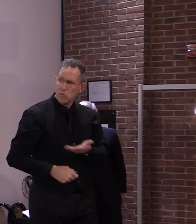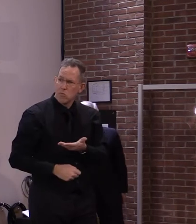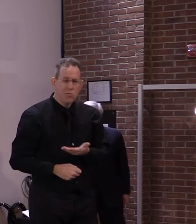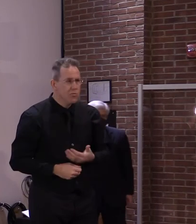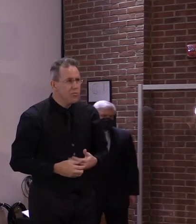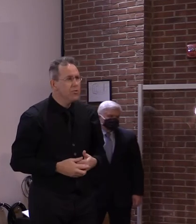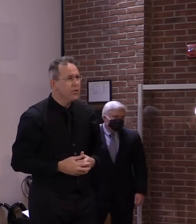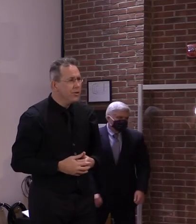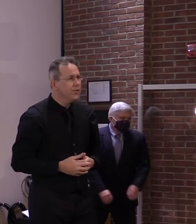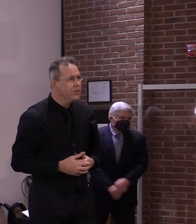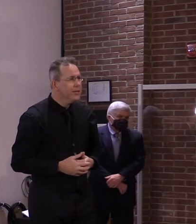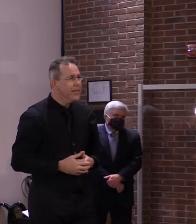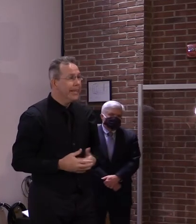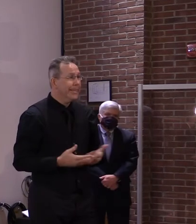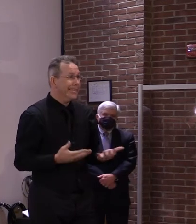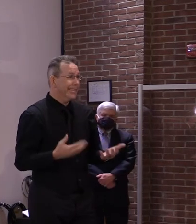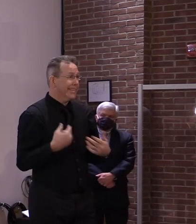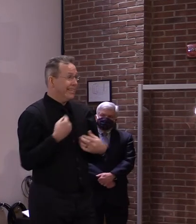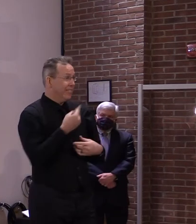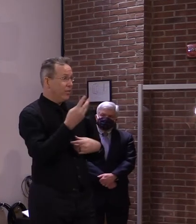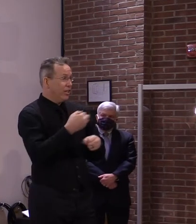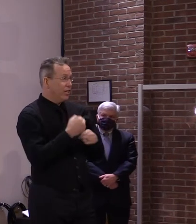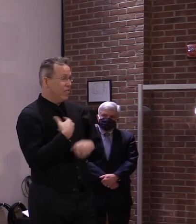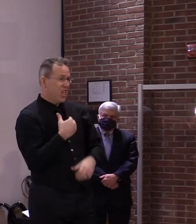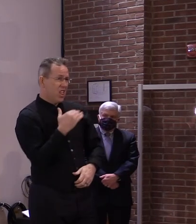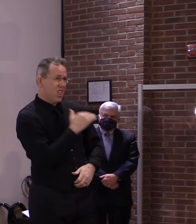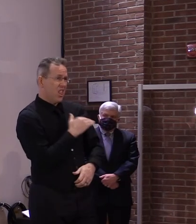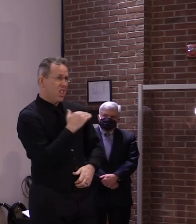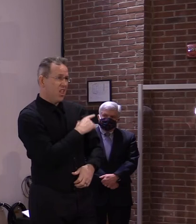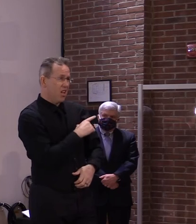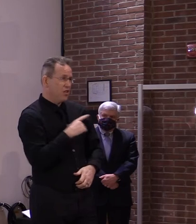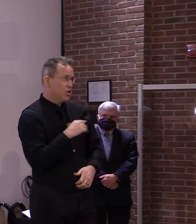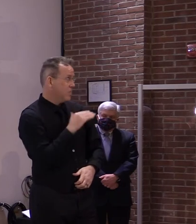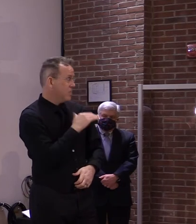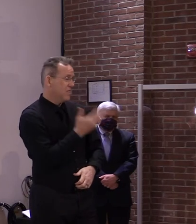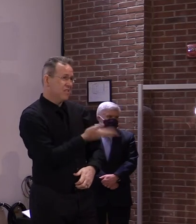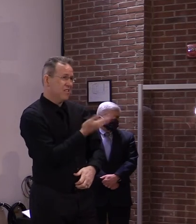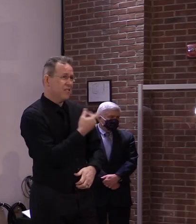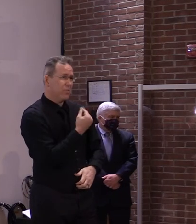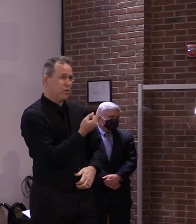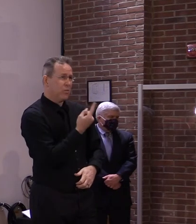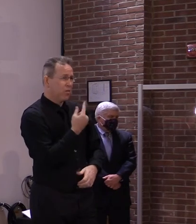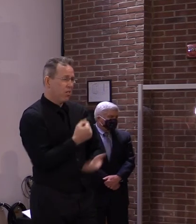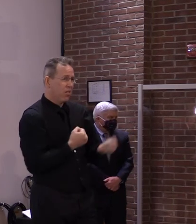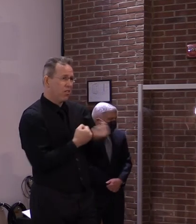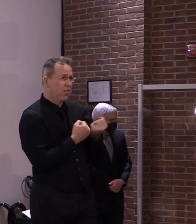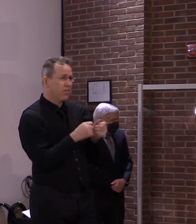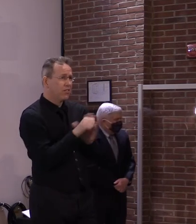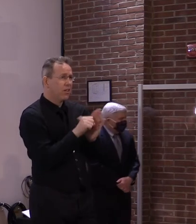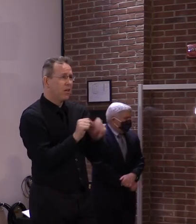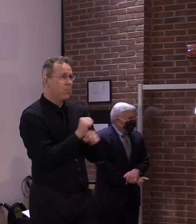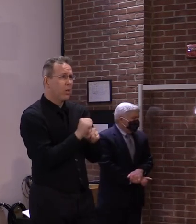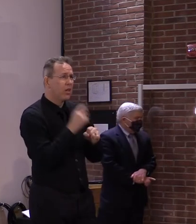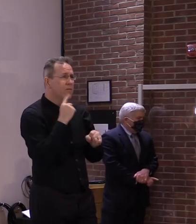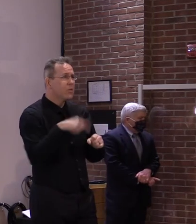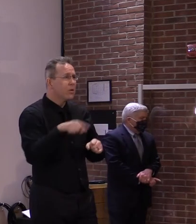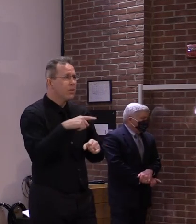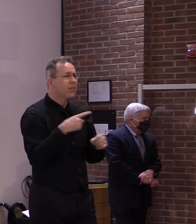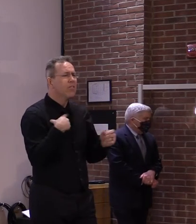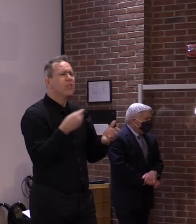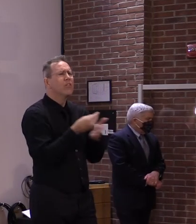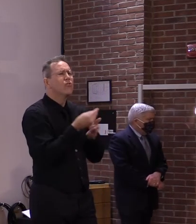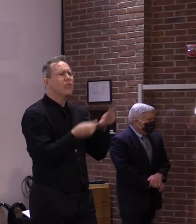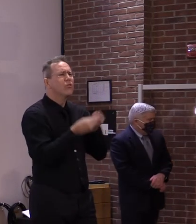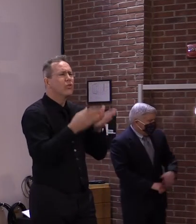quite some time i'm encouraged that the the treasurer treasurer pierce has moved forward with a plan i think it's incumbent